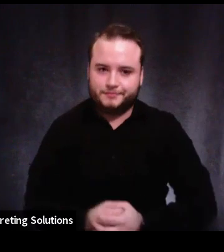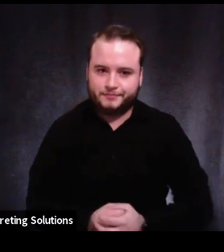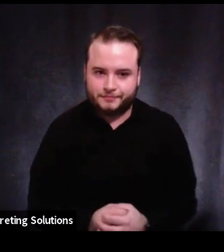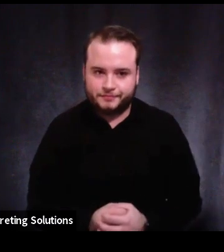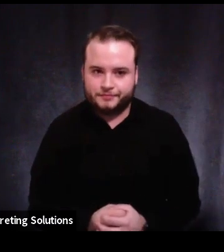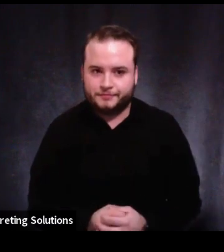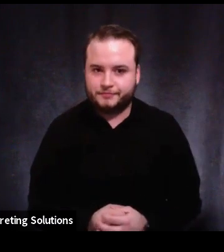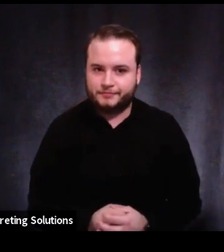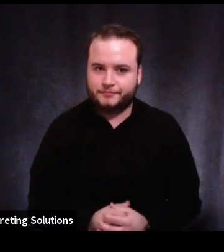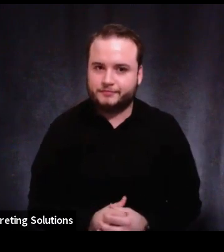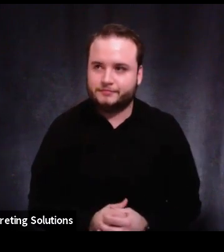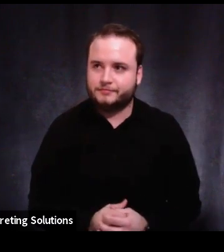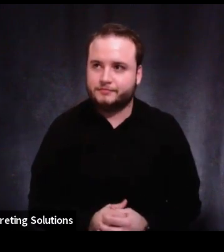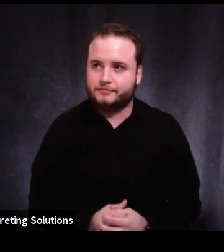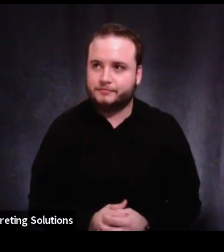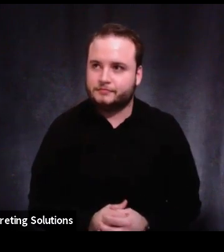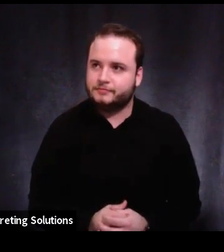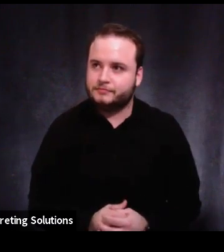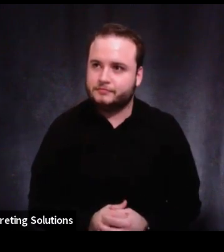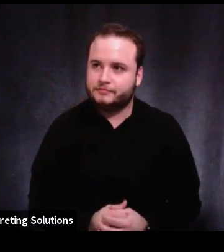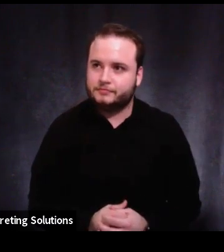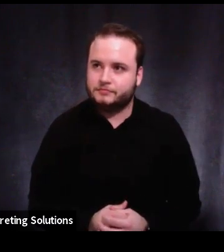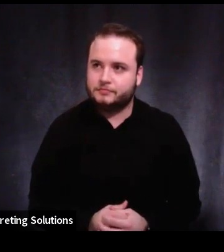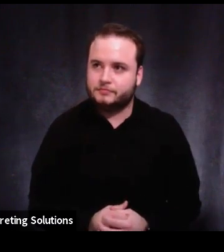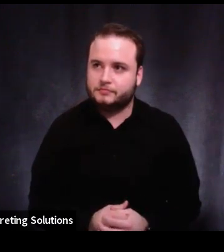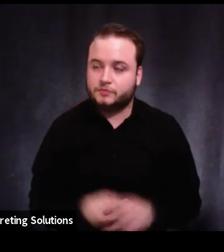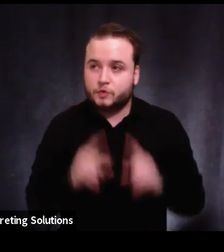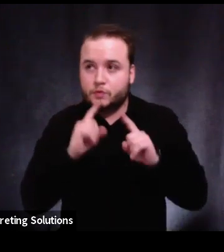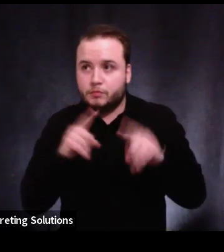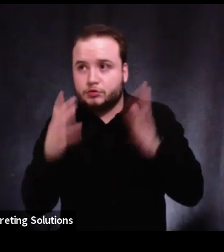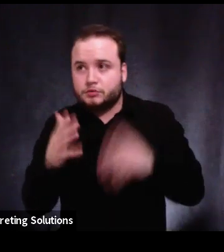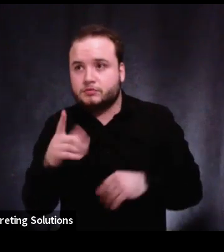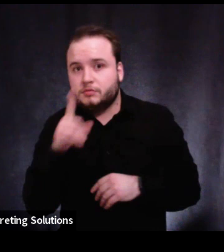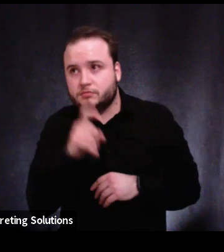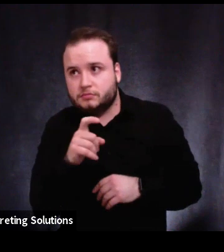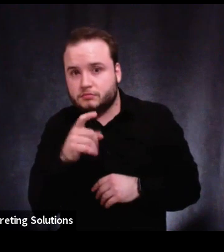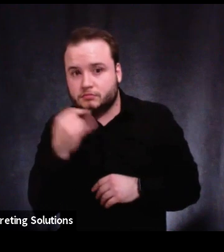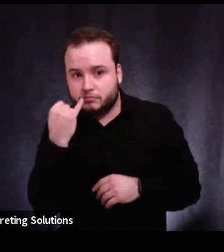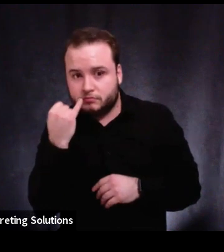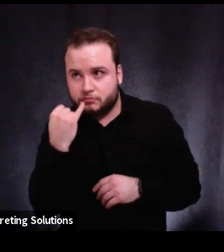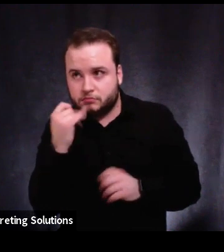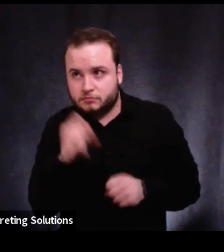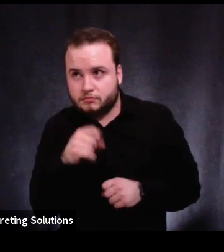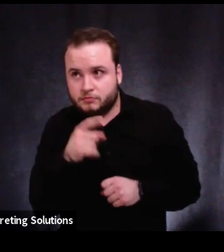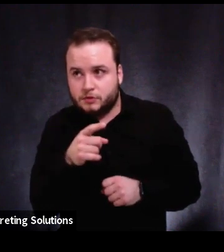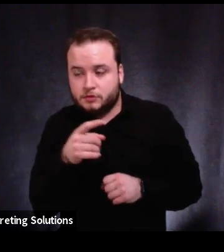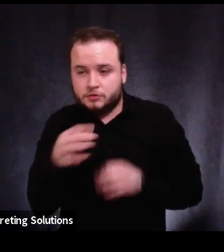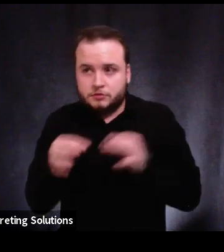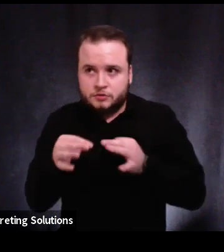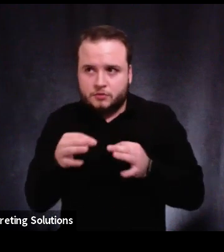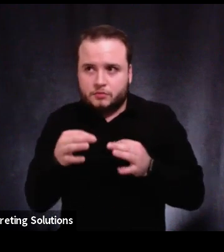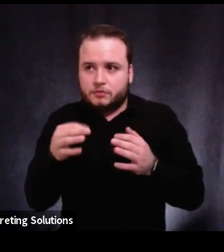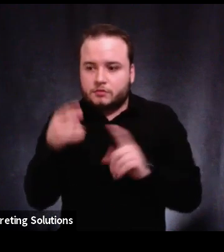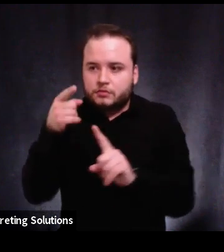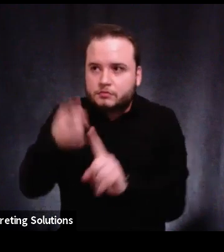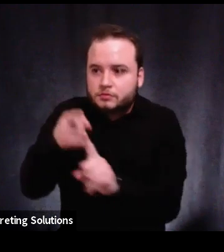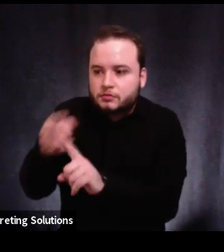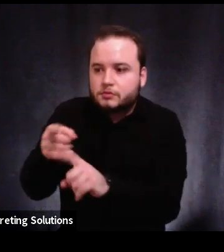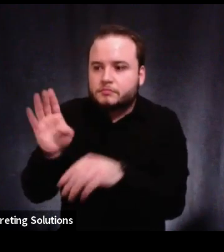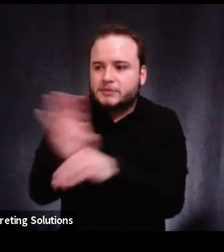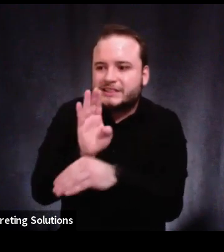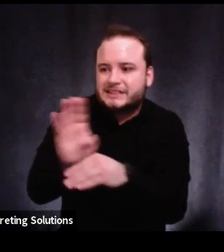And can you say that industries that won't be able to follow the guidelines just described will not be able to go back to work, or is there any